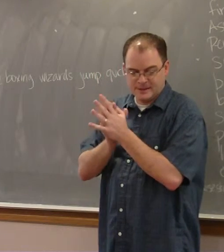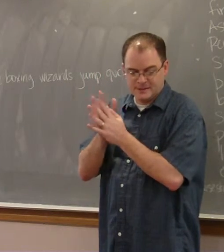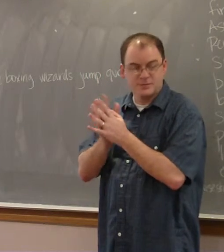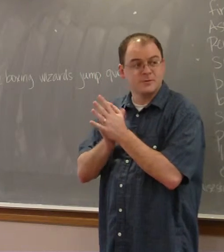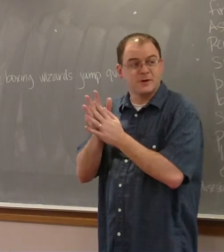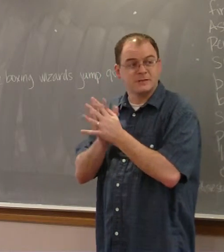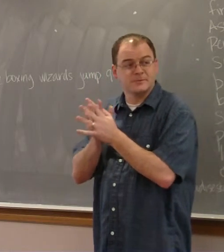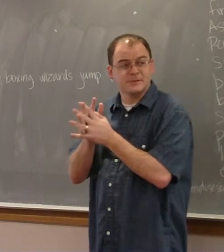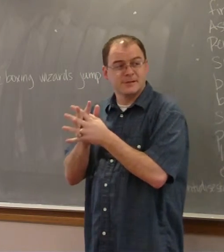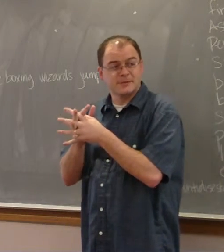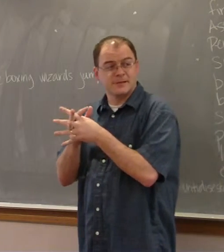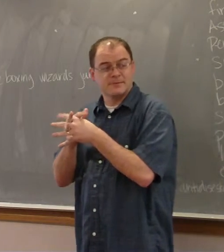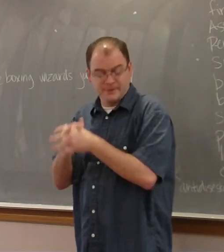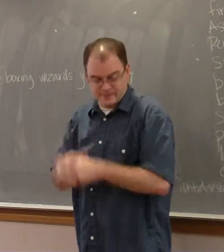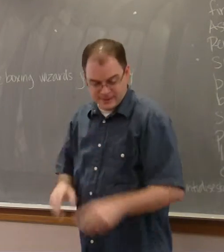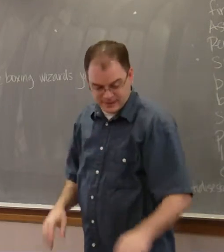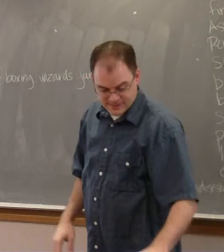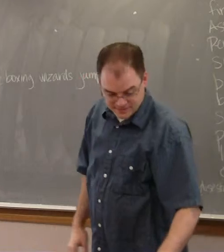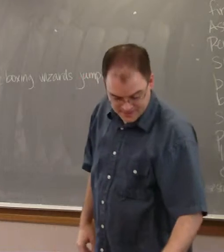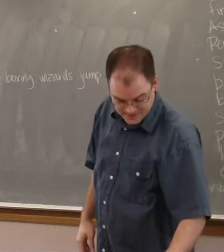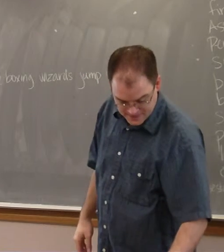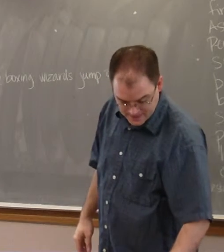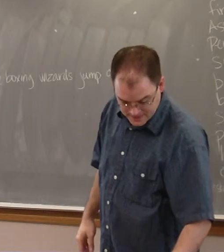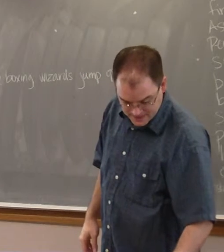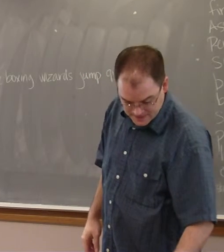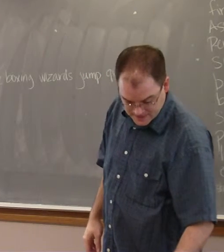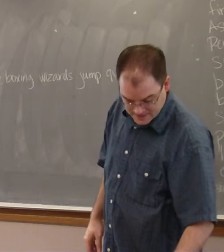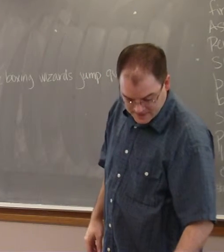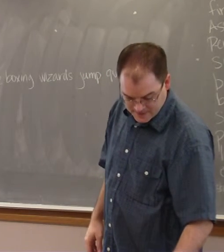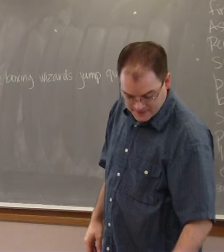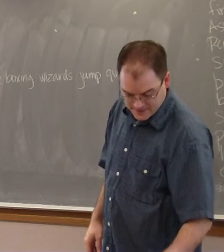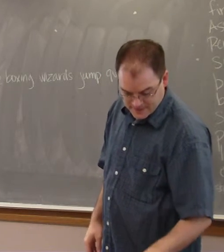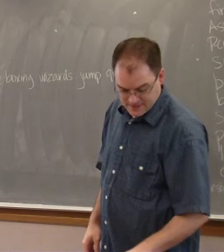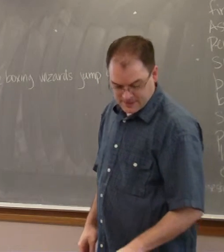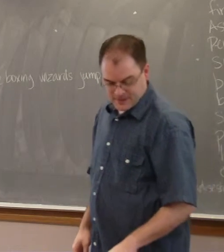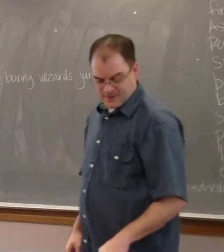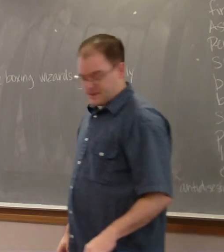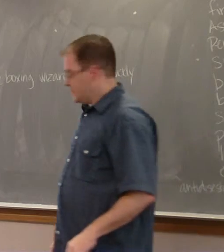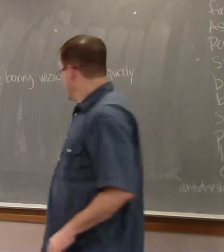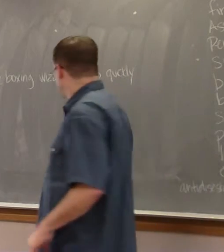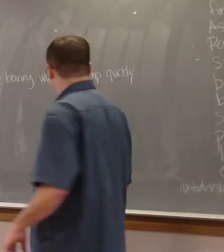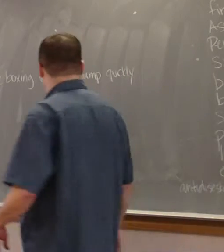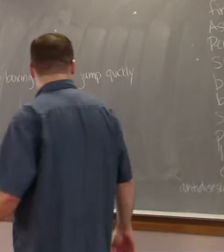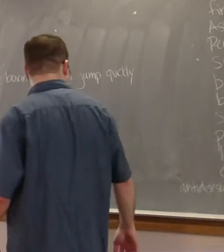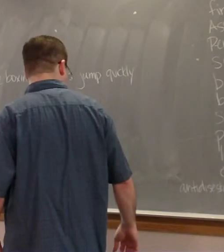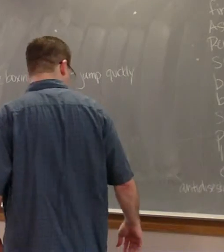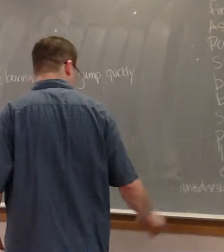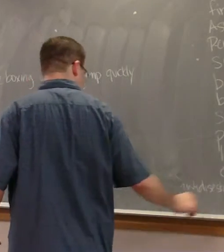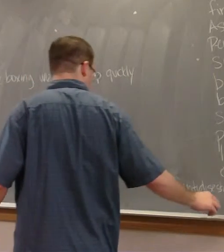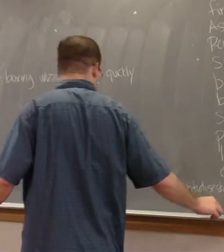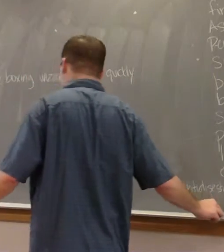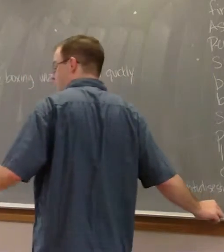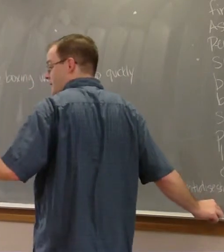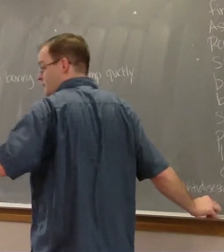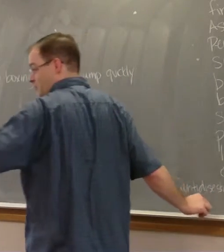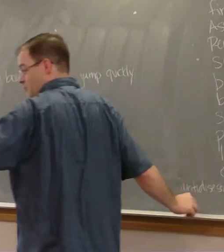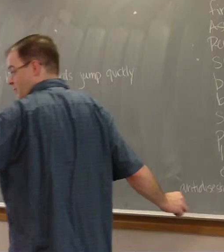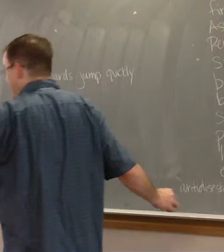Let's do some question words. How much time? We have plenty of time. What about Bishop Rich? We